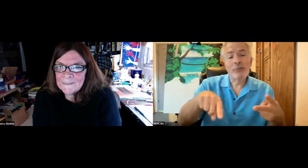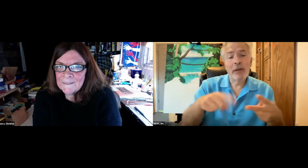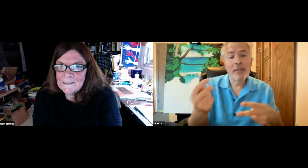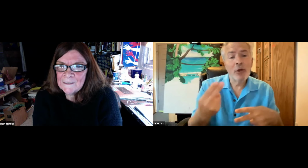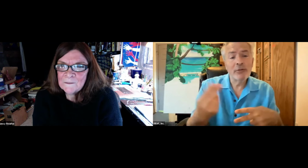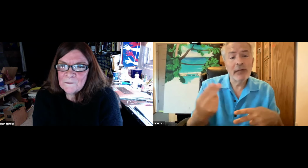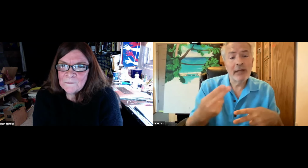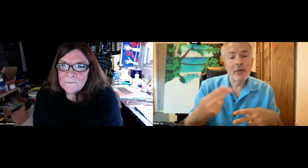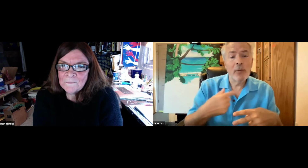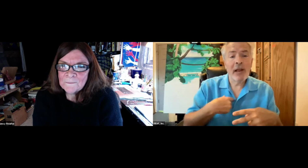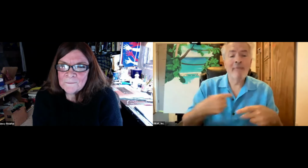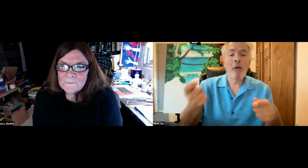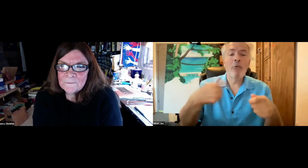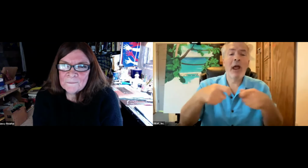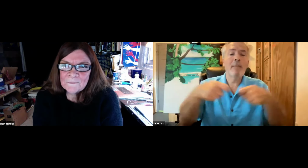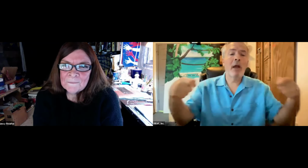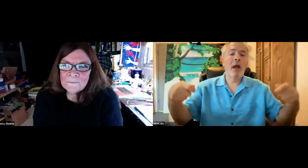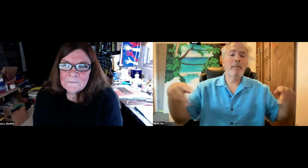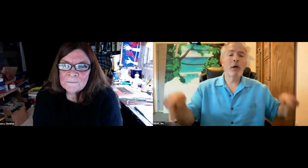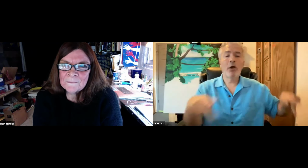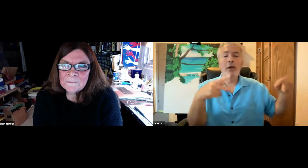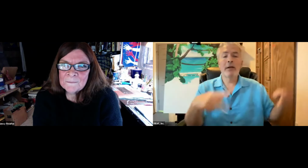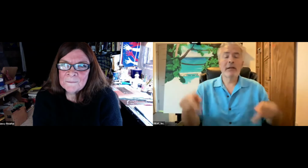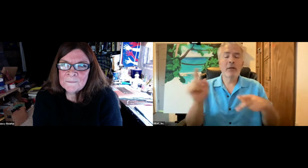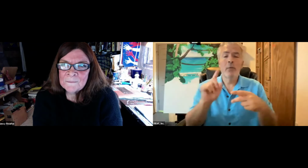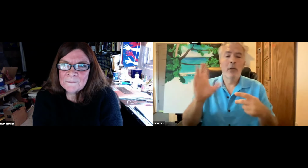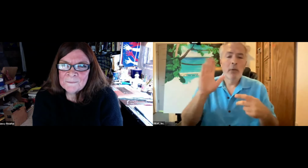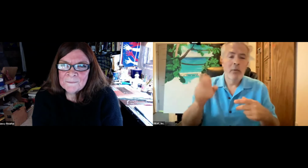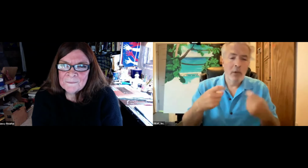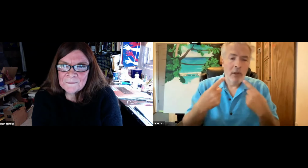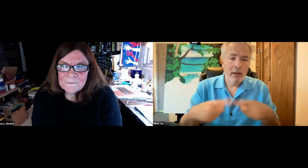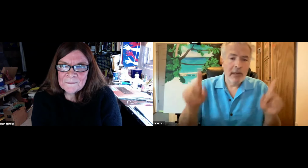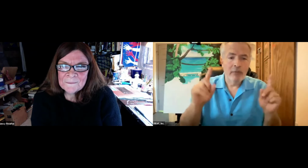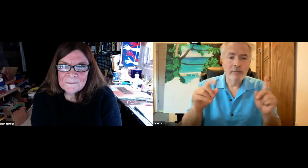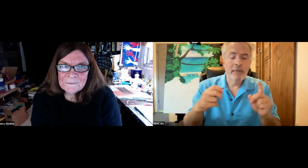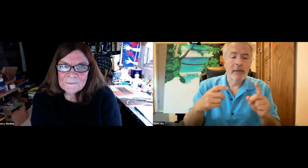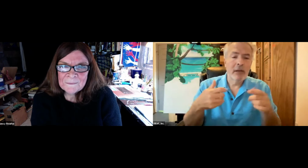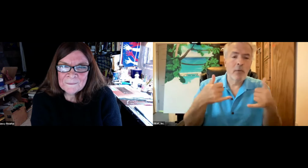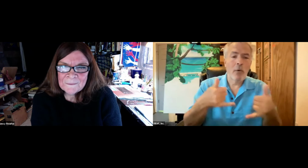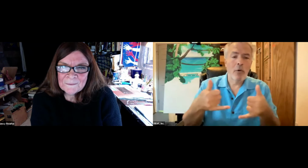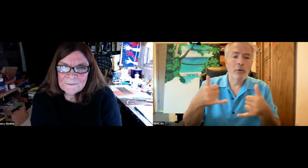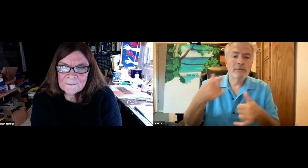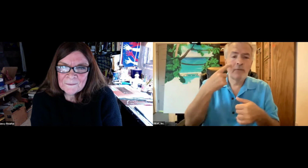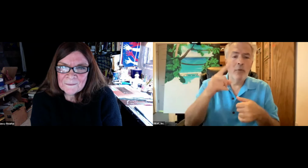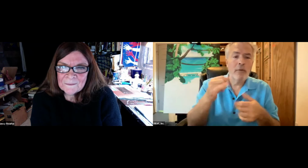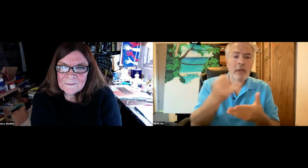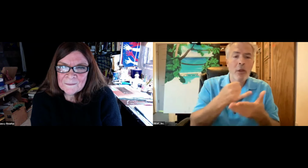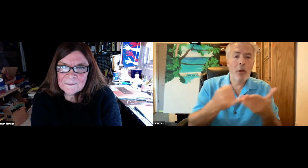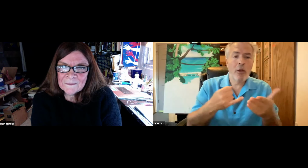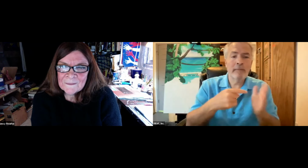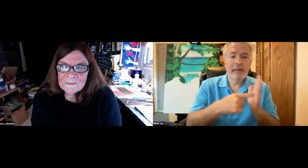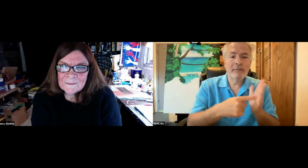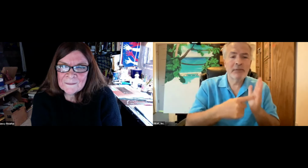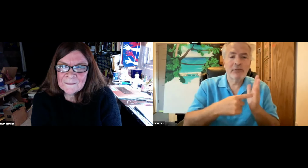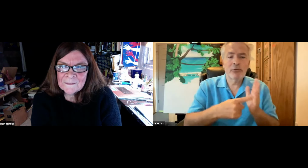is a Coda. She was in the Coda movie. And then Thursday will be the final party, the wrap up party, where we're going to